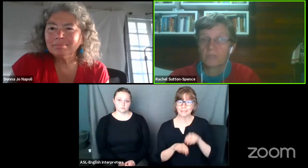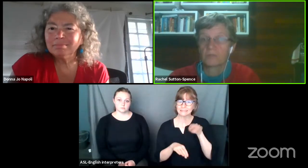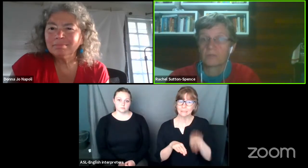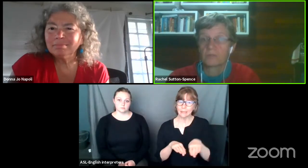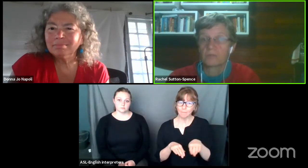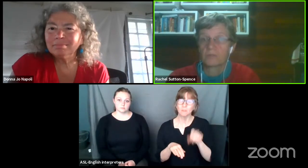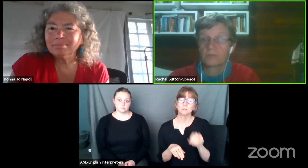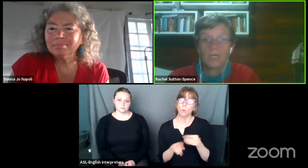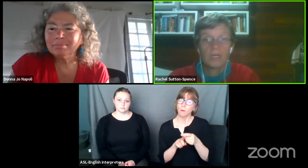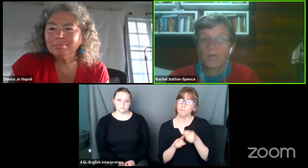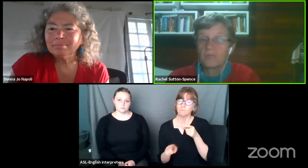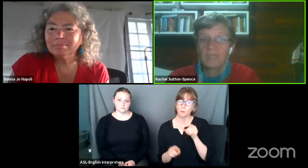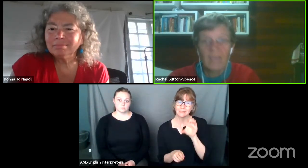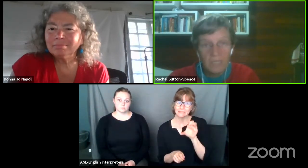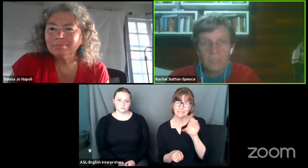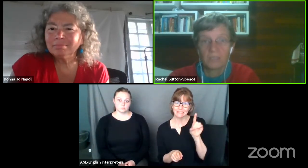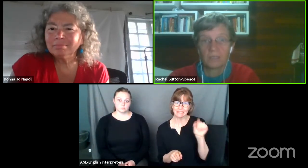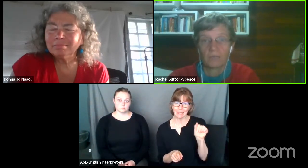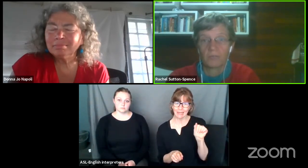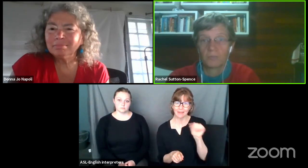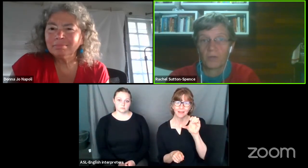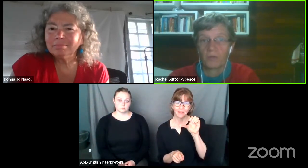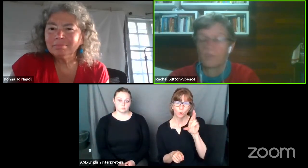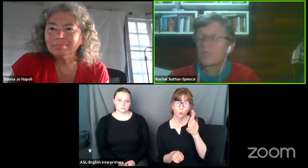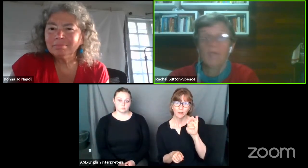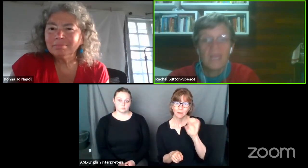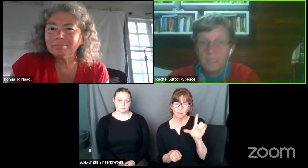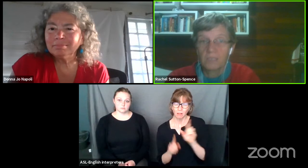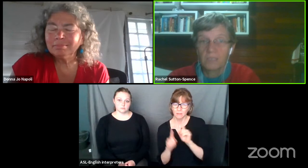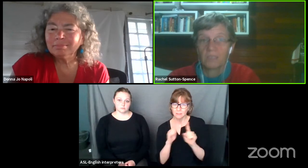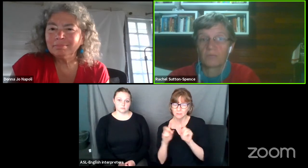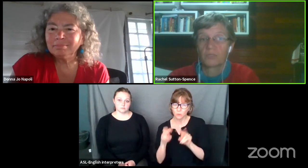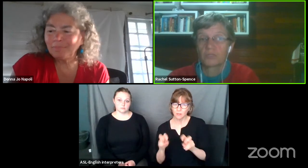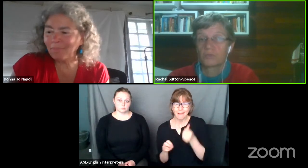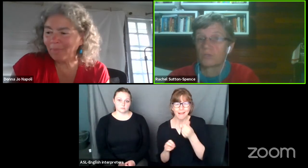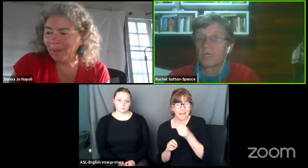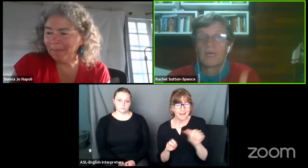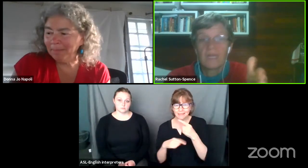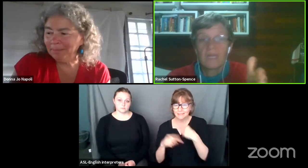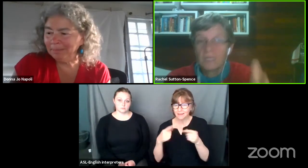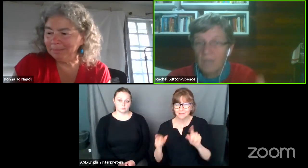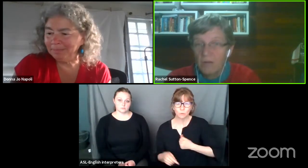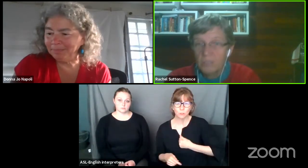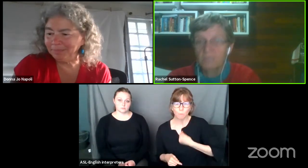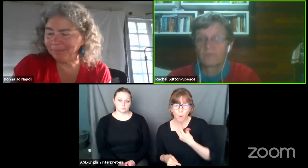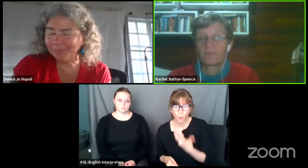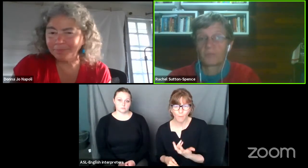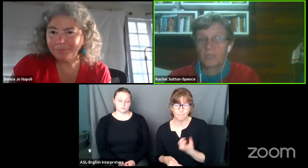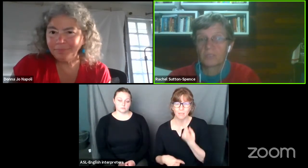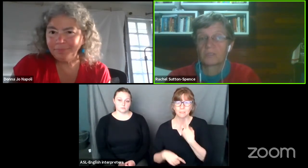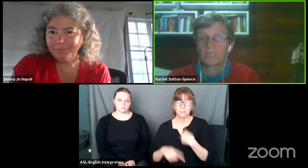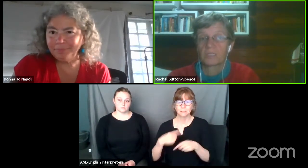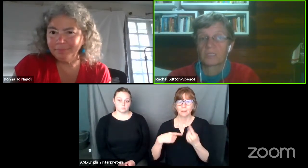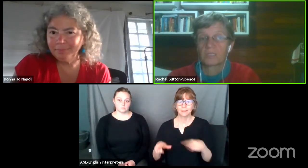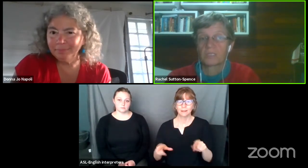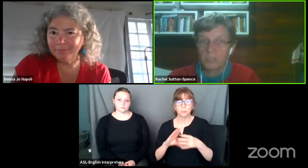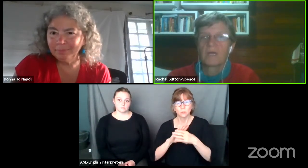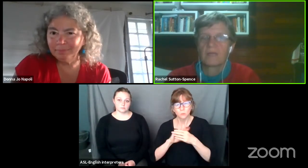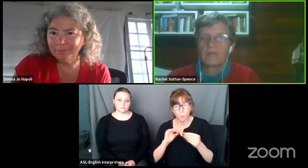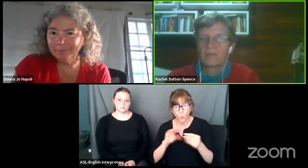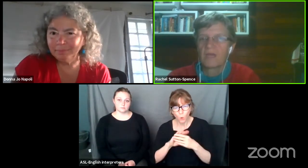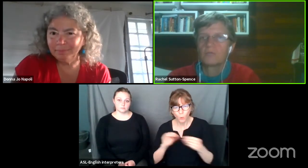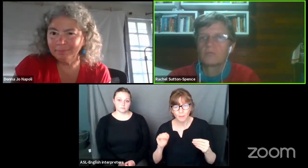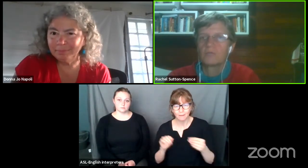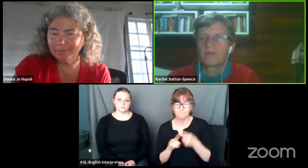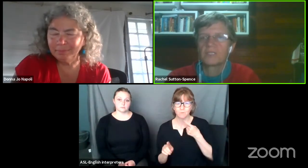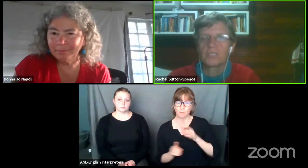critical discourse analysis, go into any sign language poem, any sign language story, any narrative of personal experience,